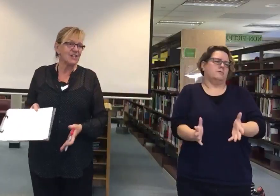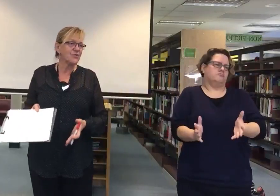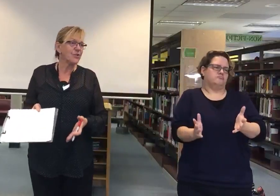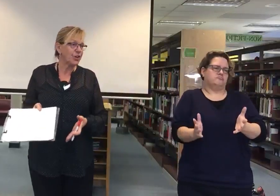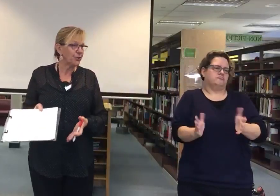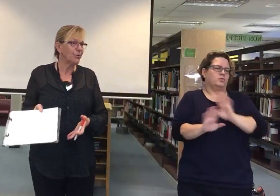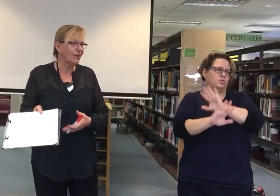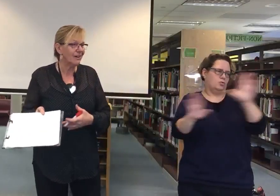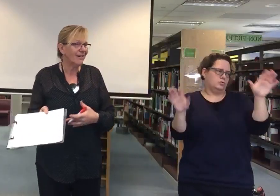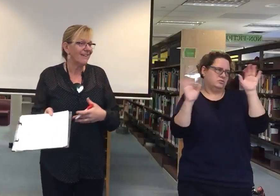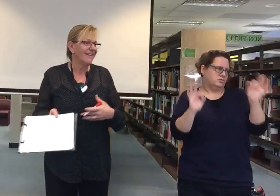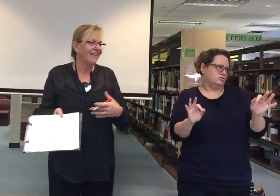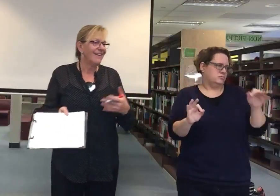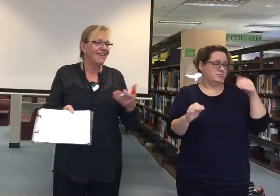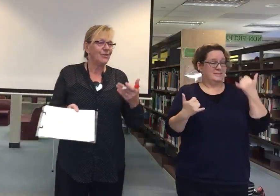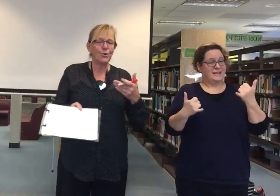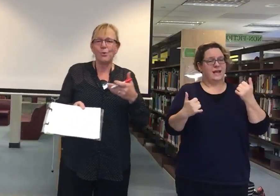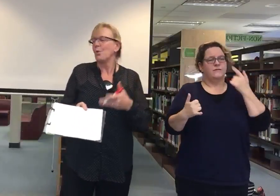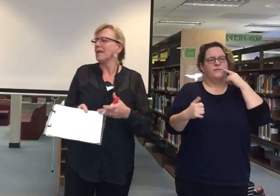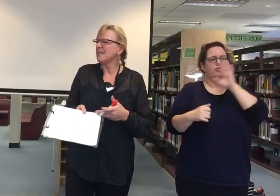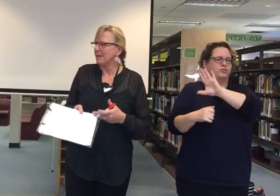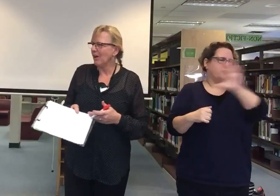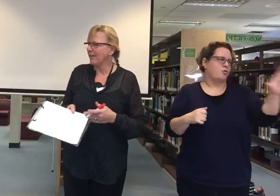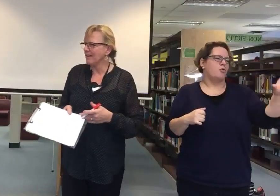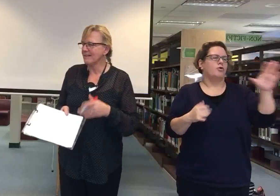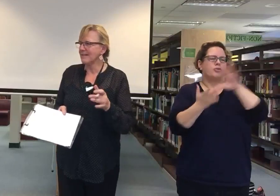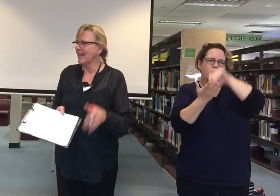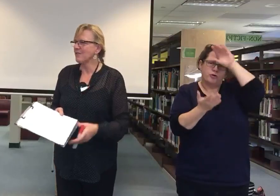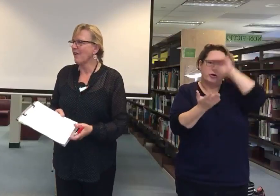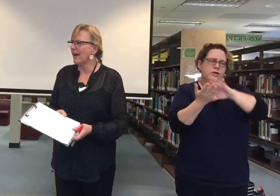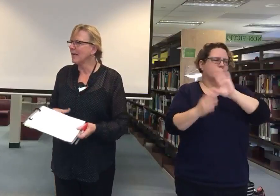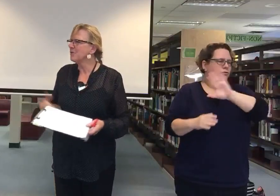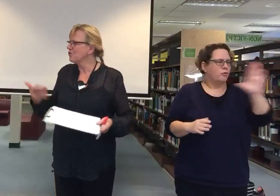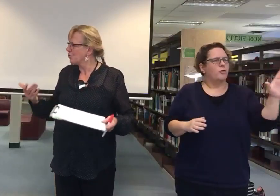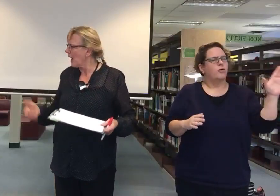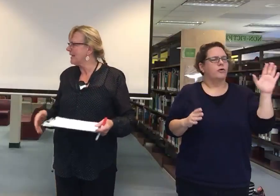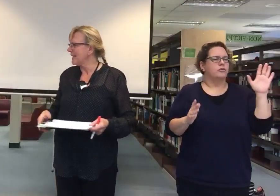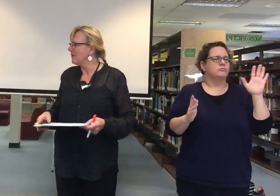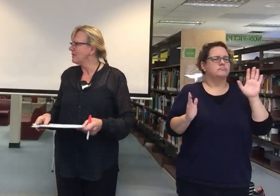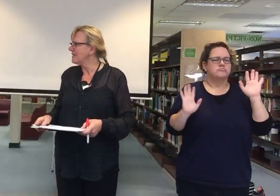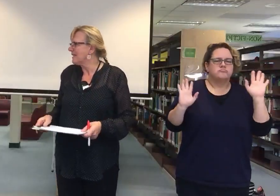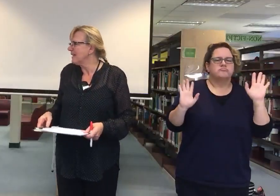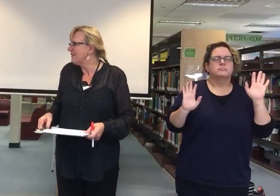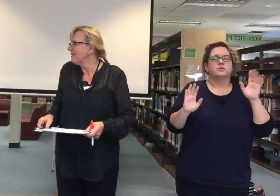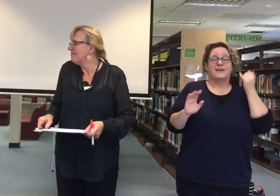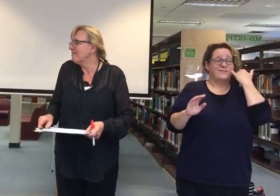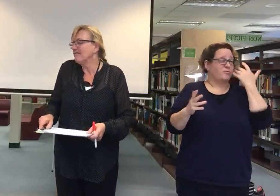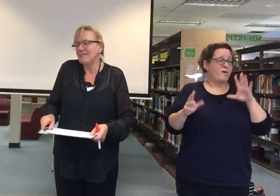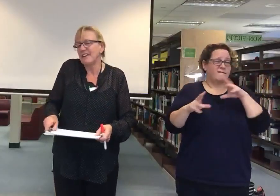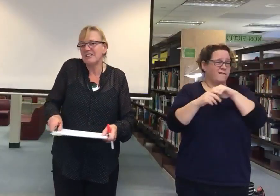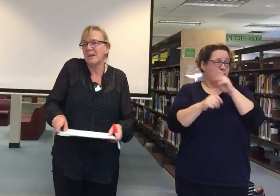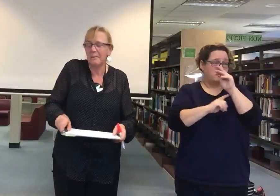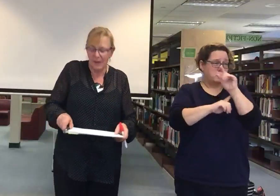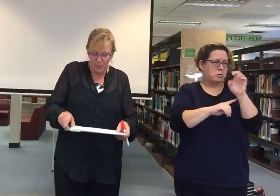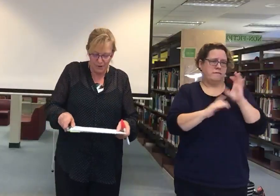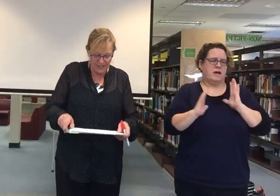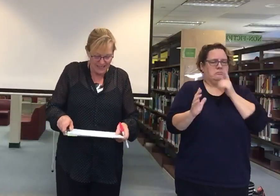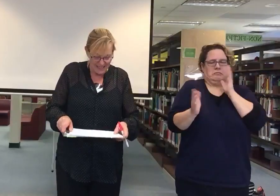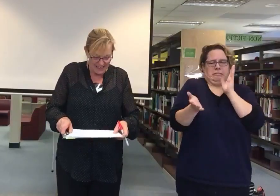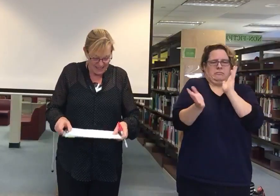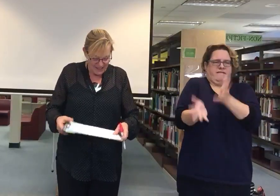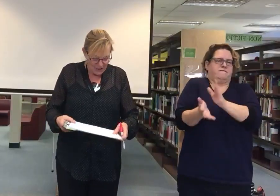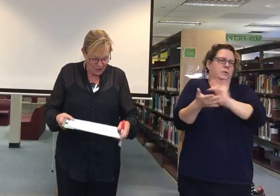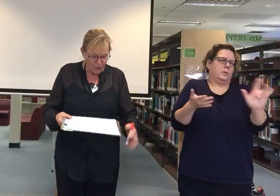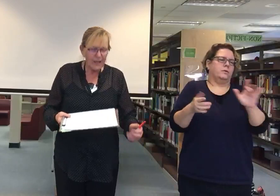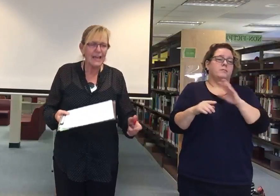this day is for you. If you don't want to be on this, that's fine. I'm just trying it out to see if it is something